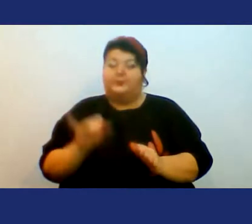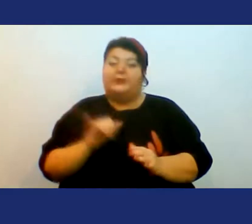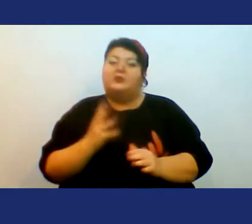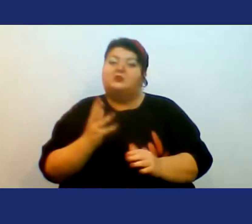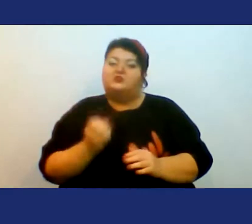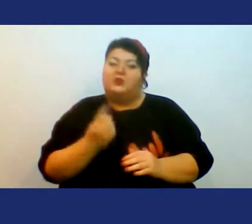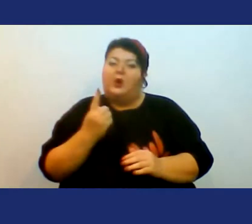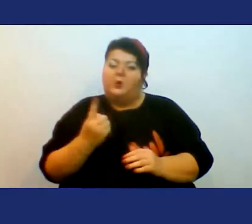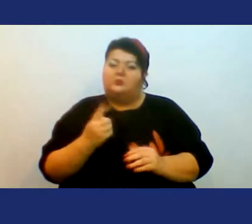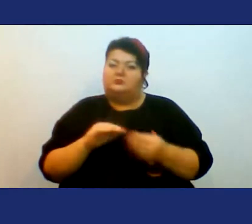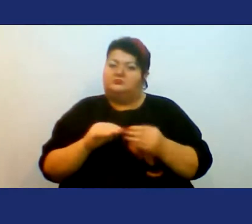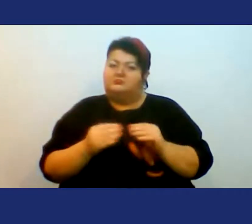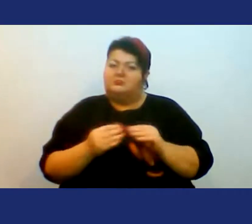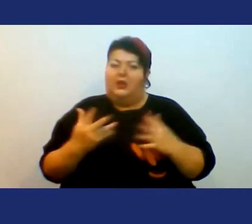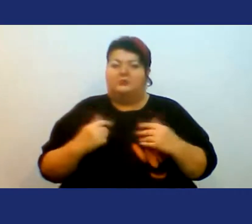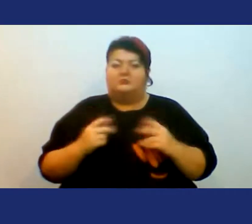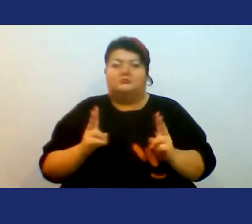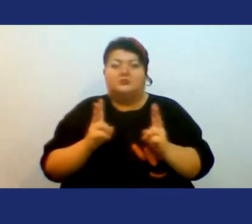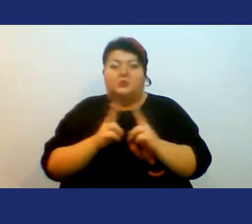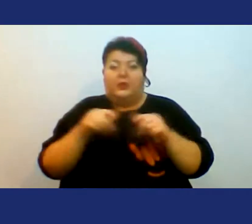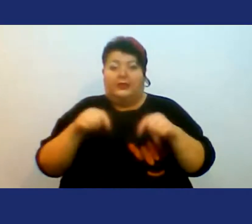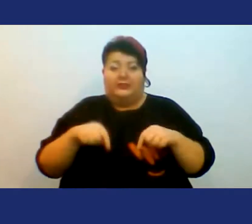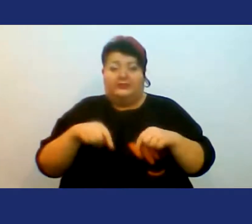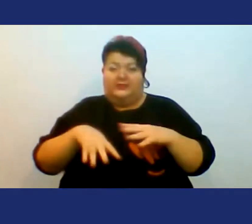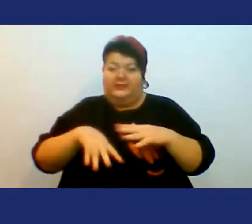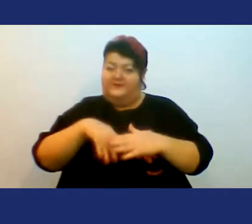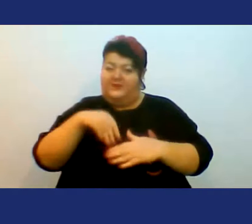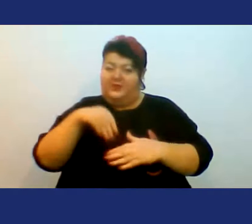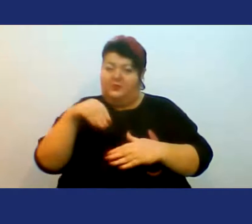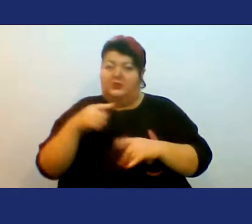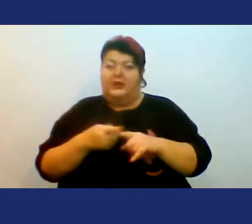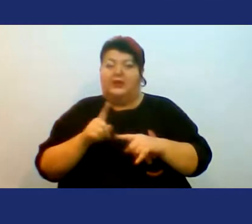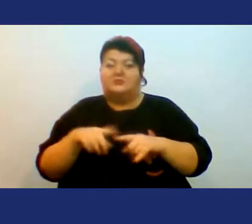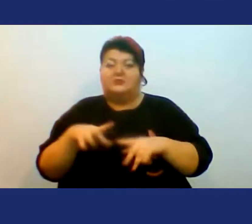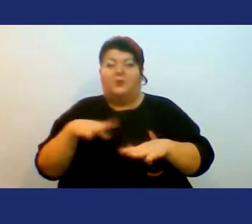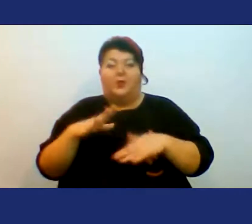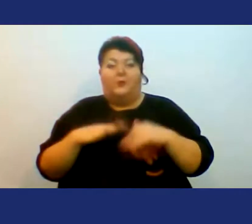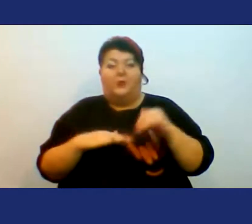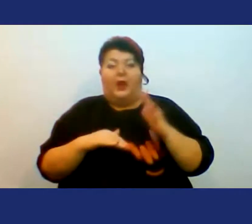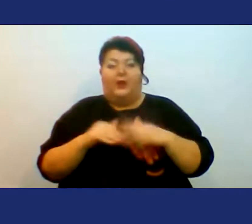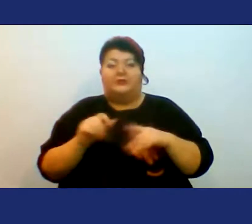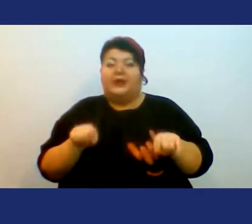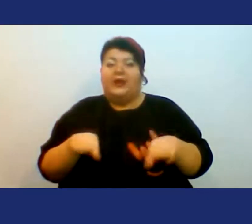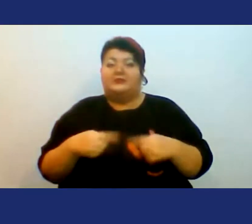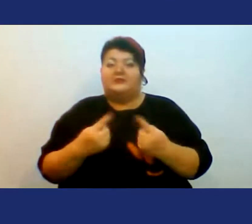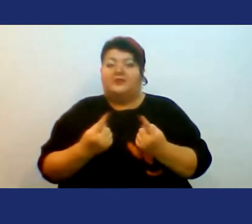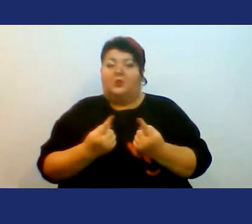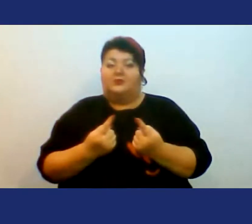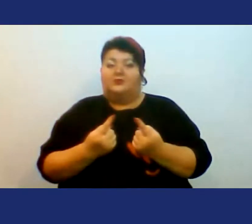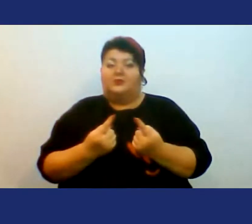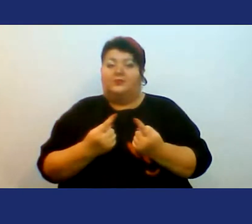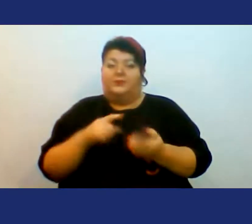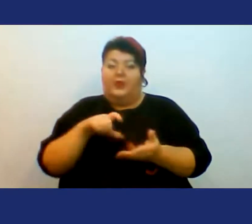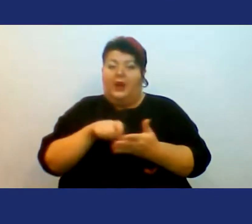of designing information materials in an accessible format, accessible for all, that would be a very